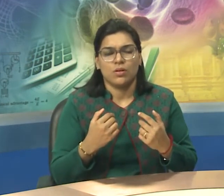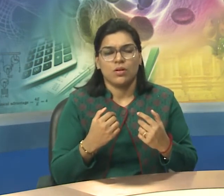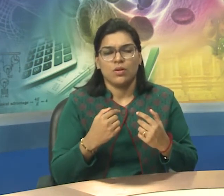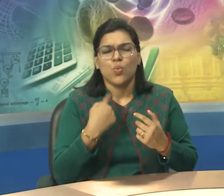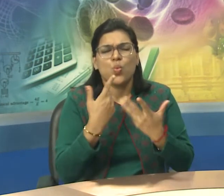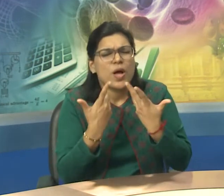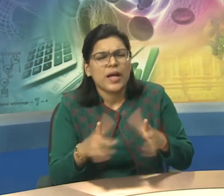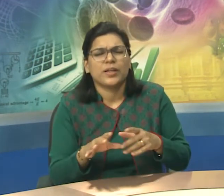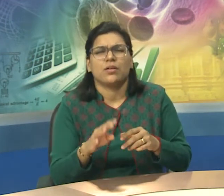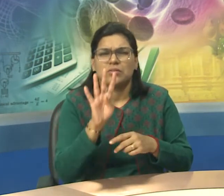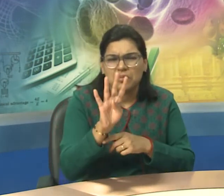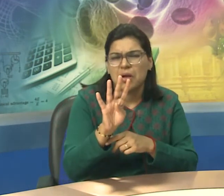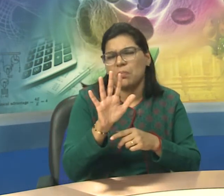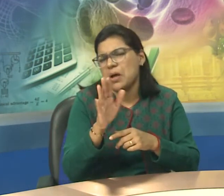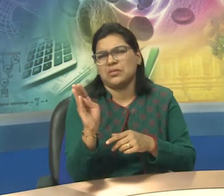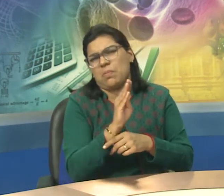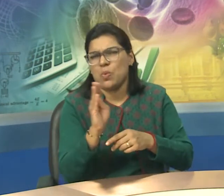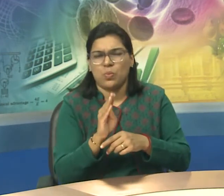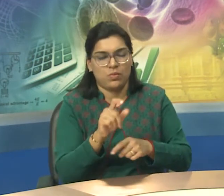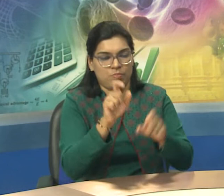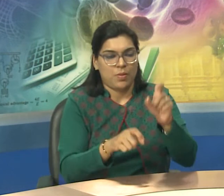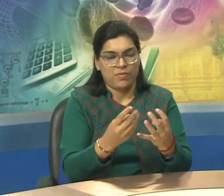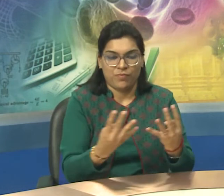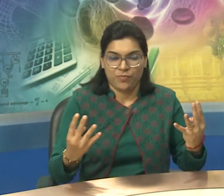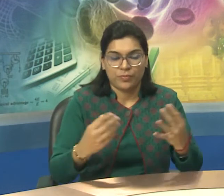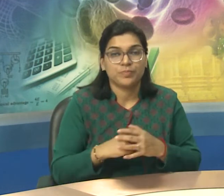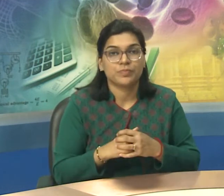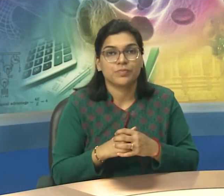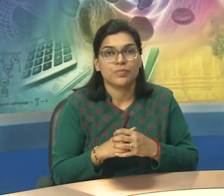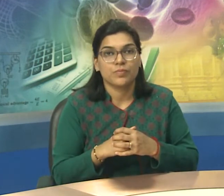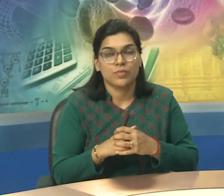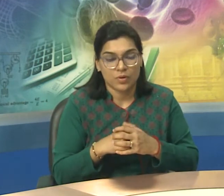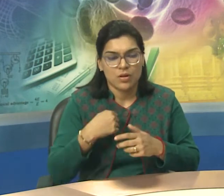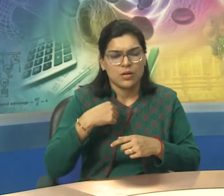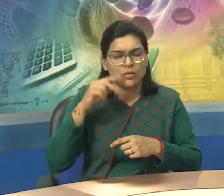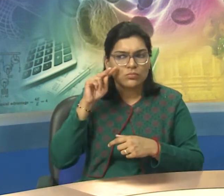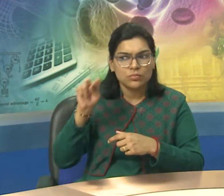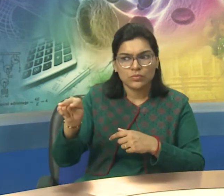Every organization has limitation to the resource